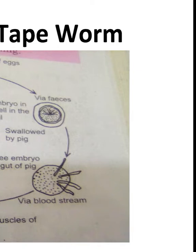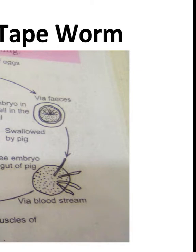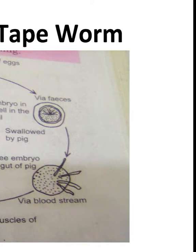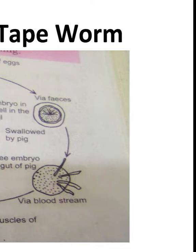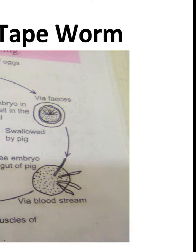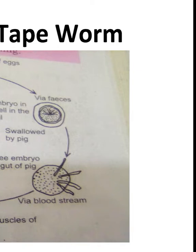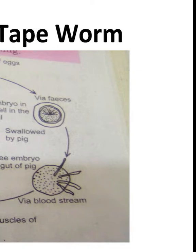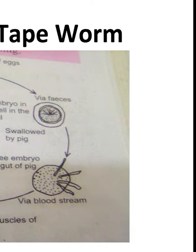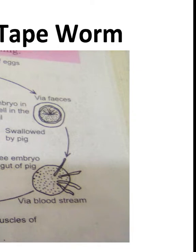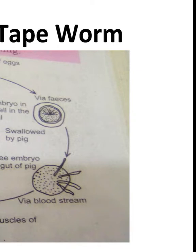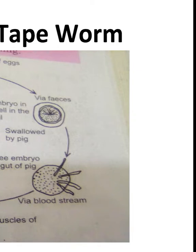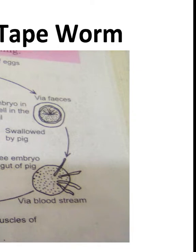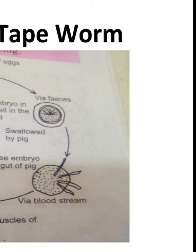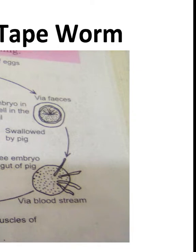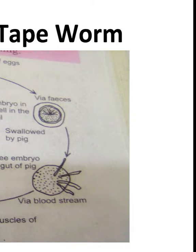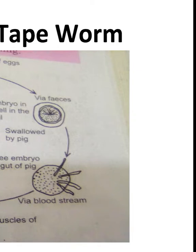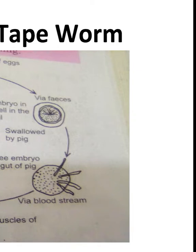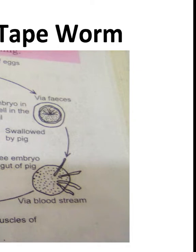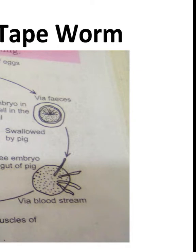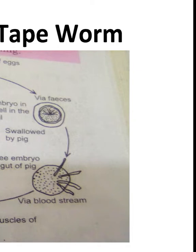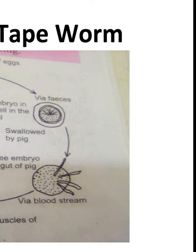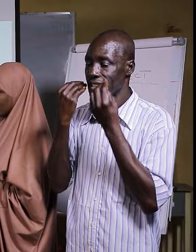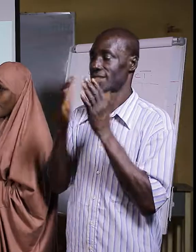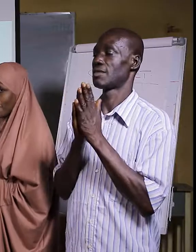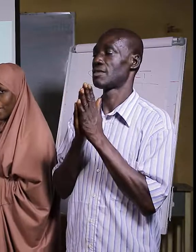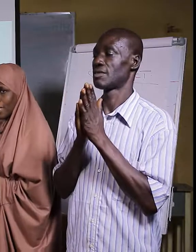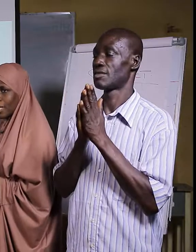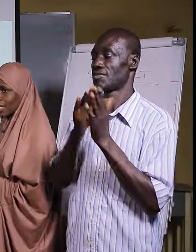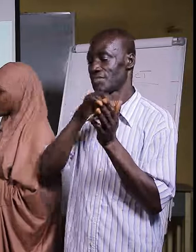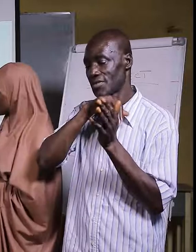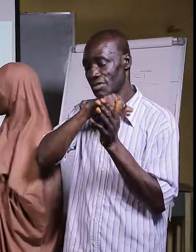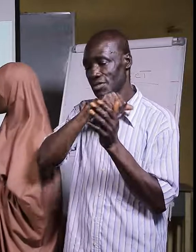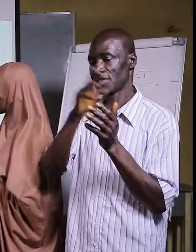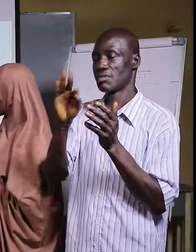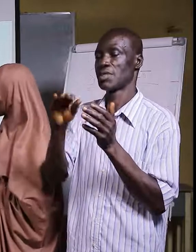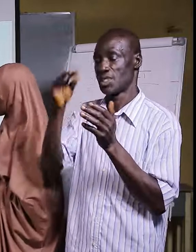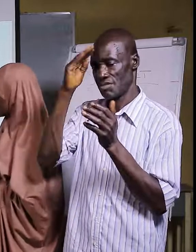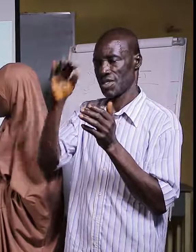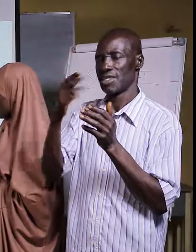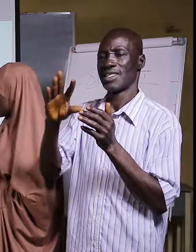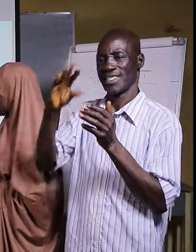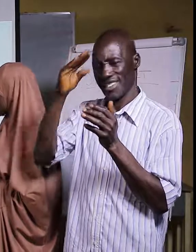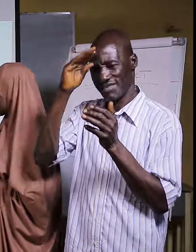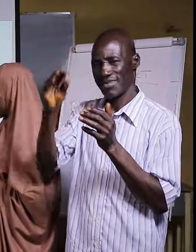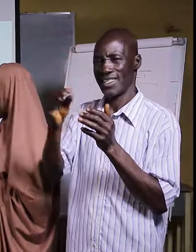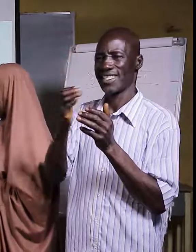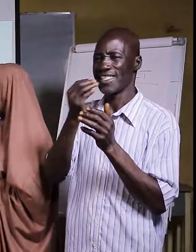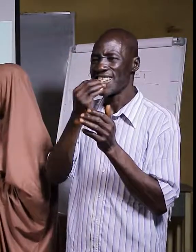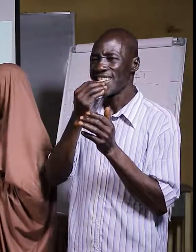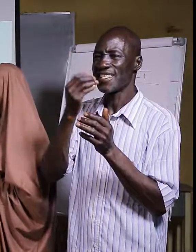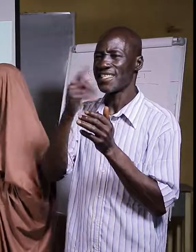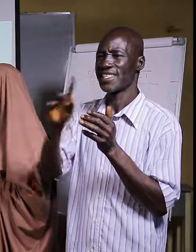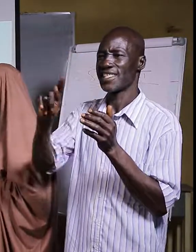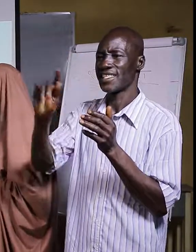pig, whereby after consuming the pig by man, the man consumes the